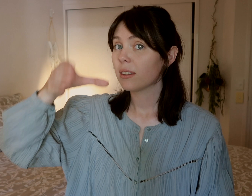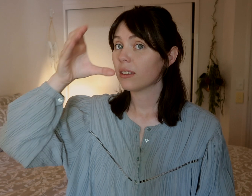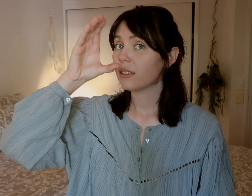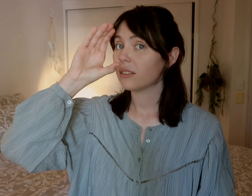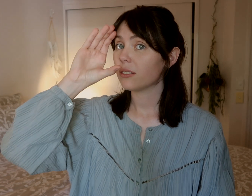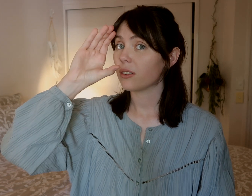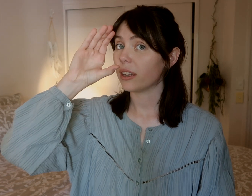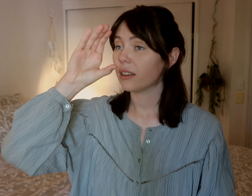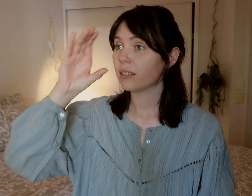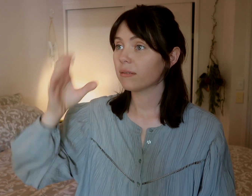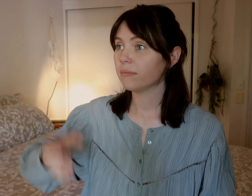Drink.